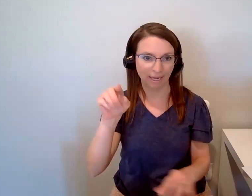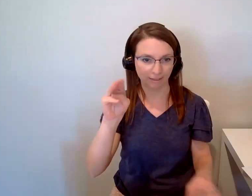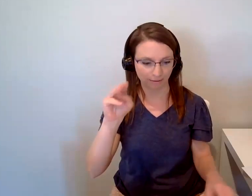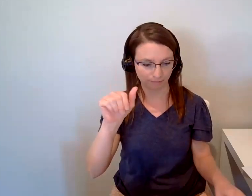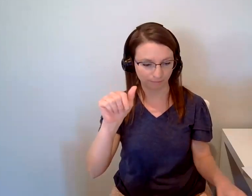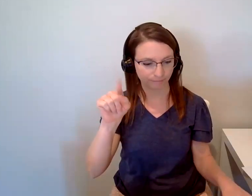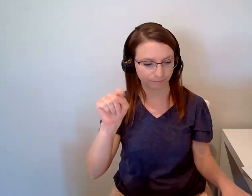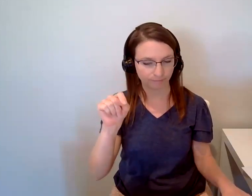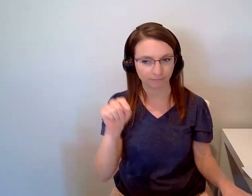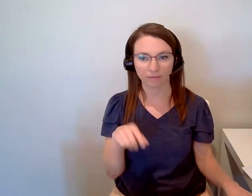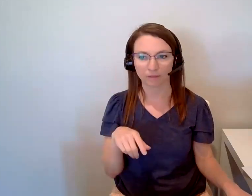Matt.